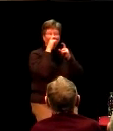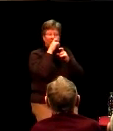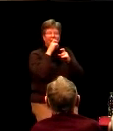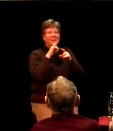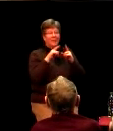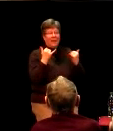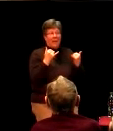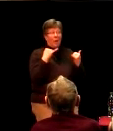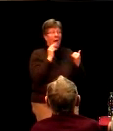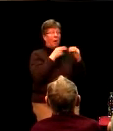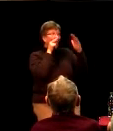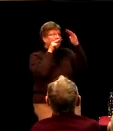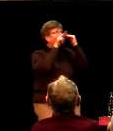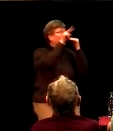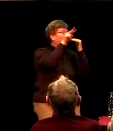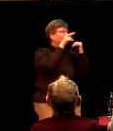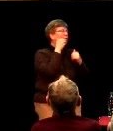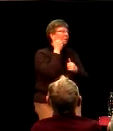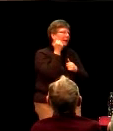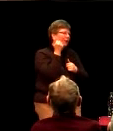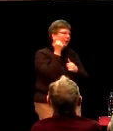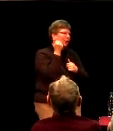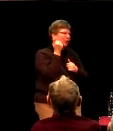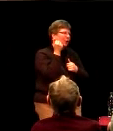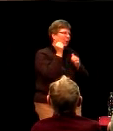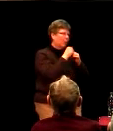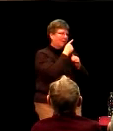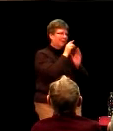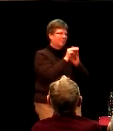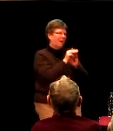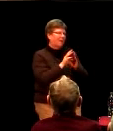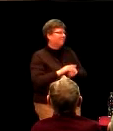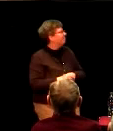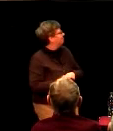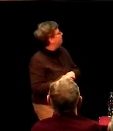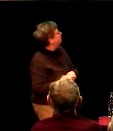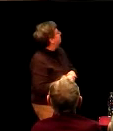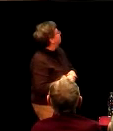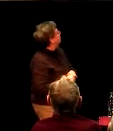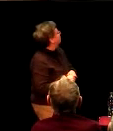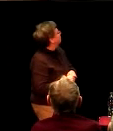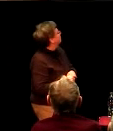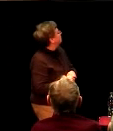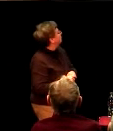forecasts are much, much better if we switch over to the conveyor belt model.